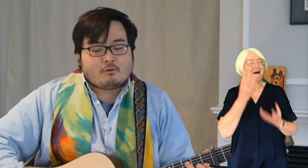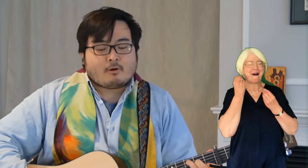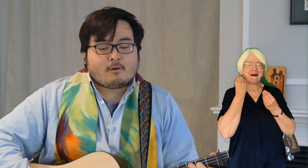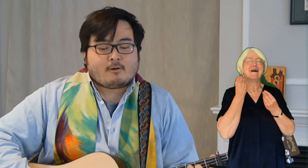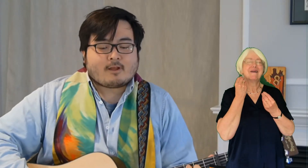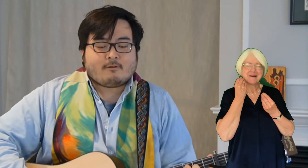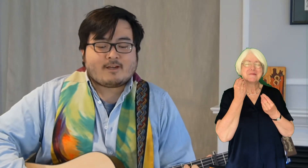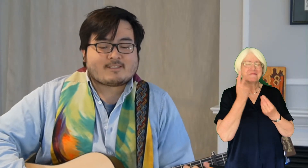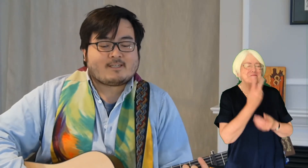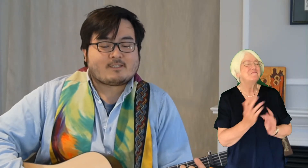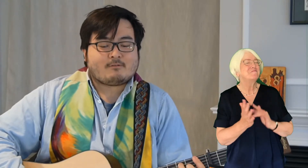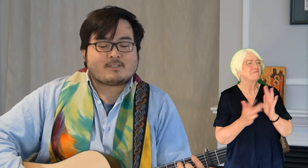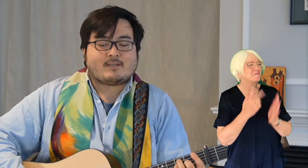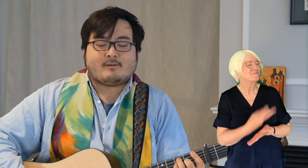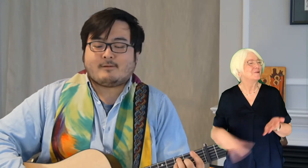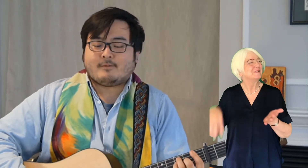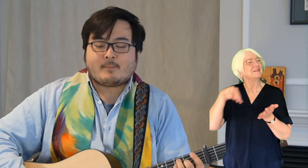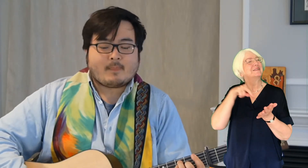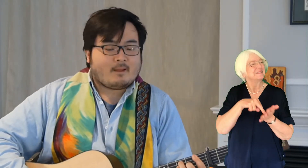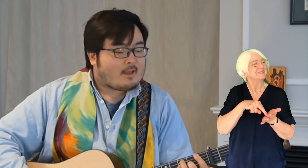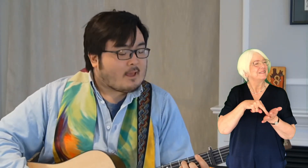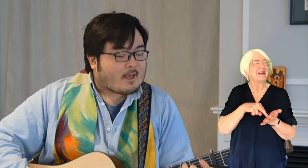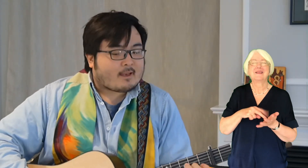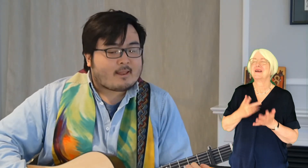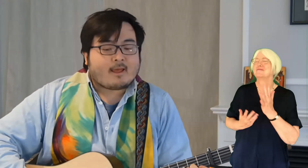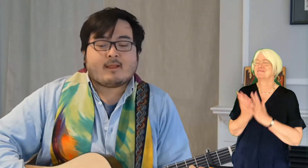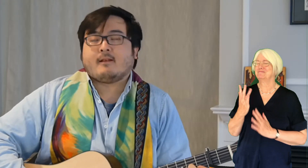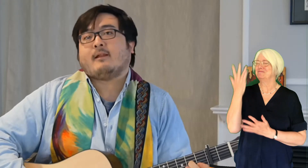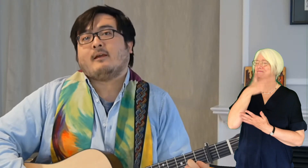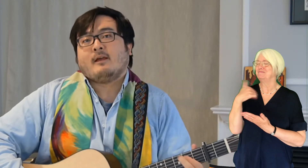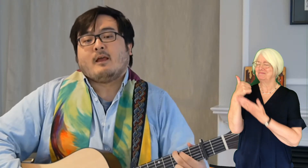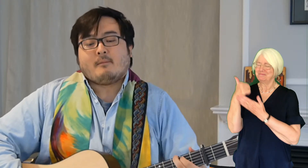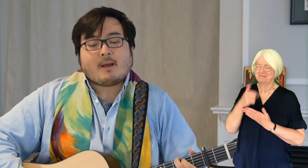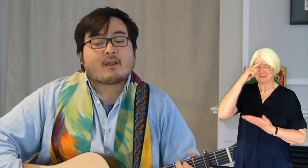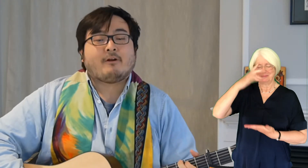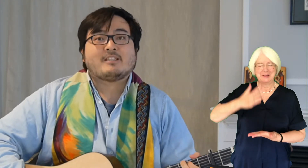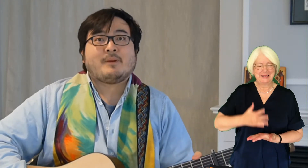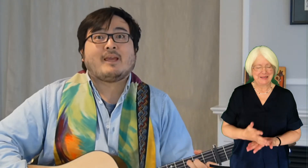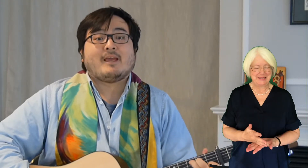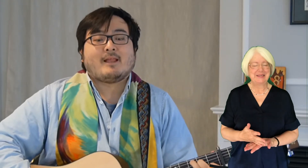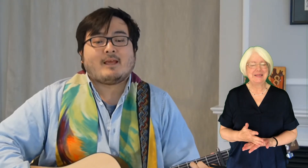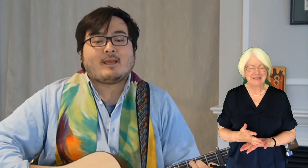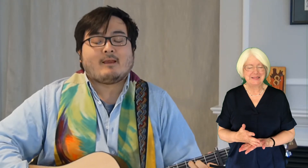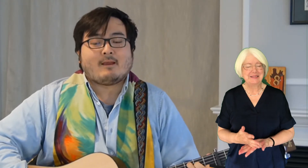who heard that Christ is risen, and then by grace